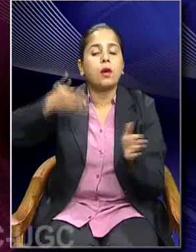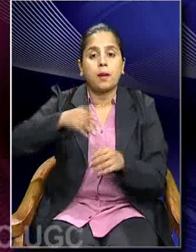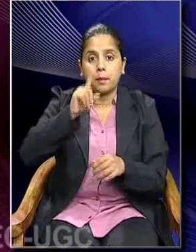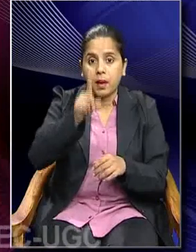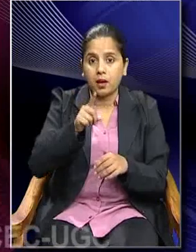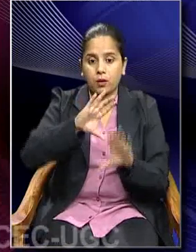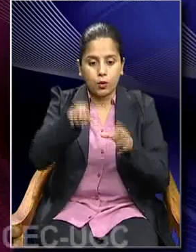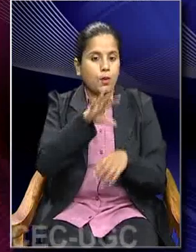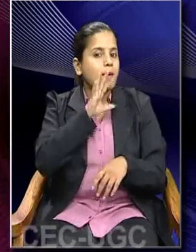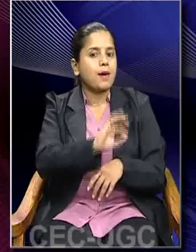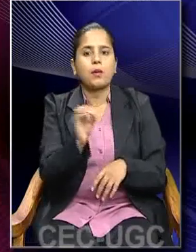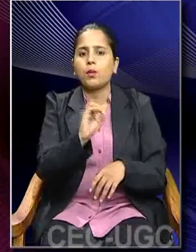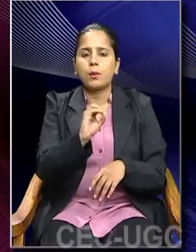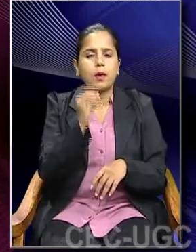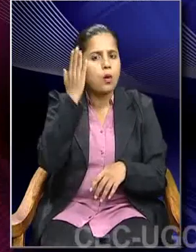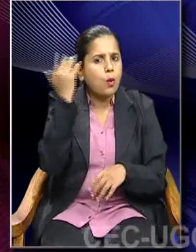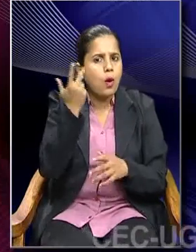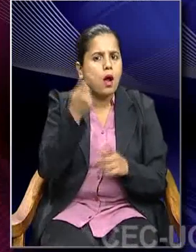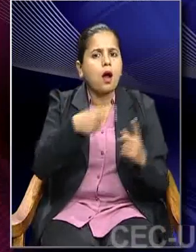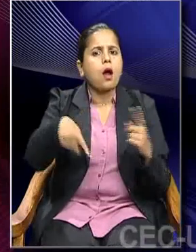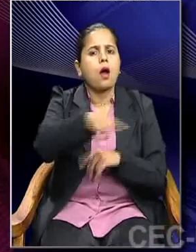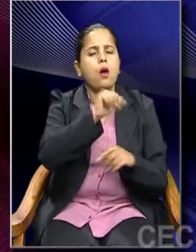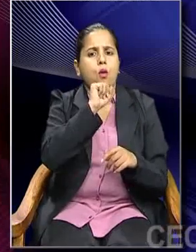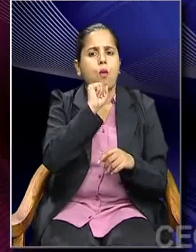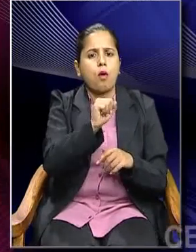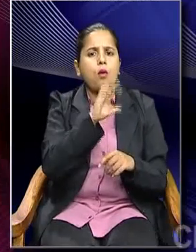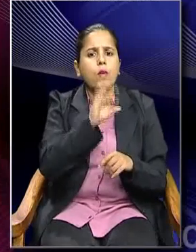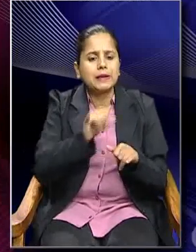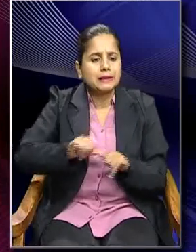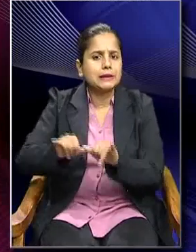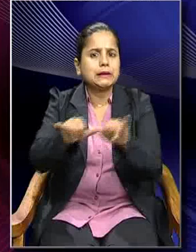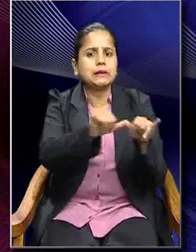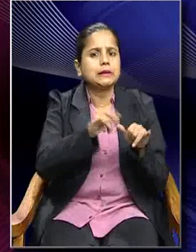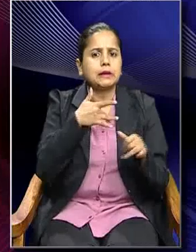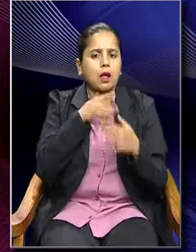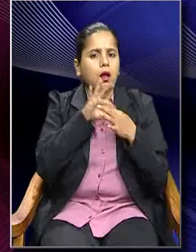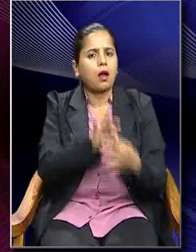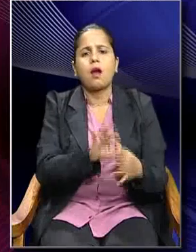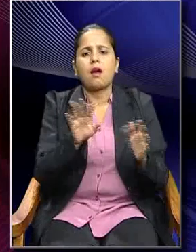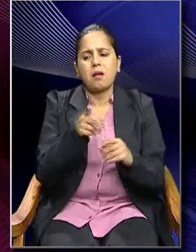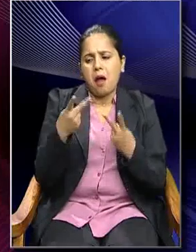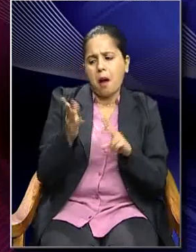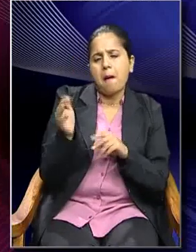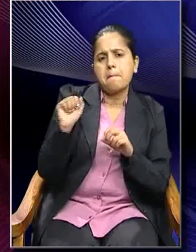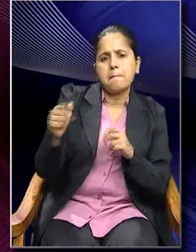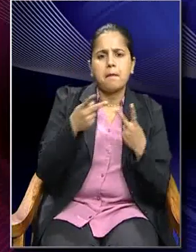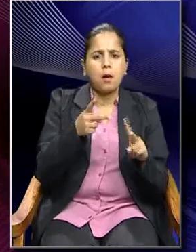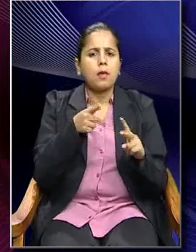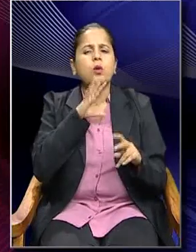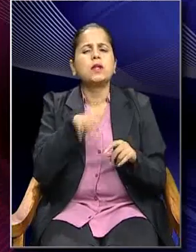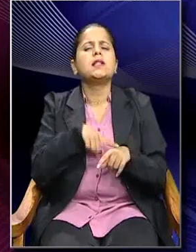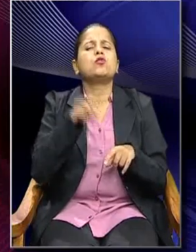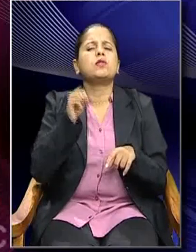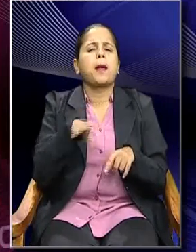a group. Why is it not a group? Because it does not have a sense of belonging. It's temporary getting